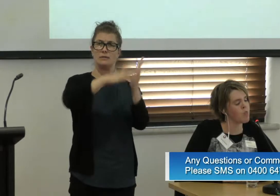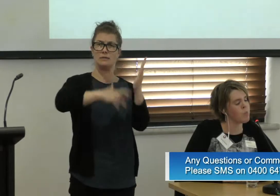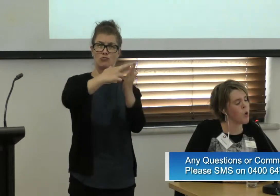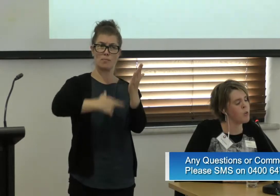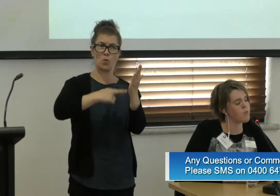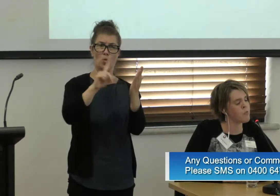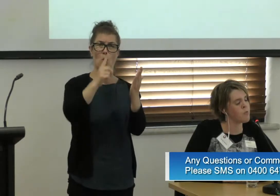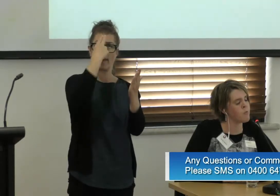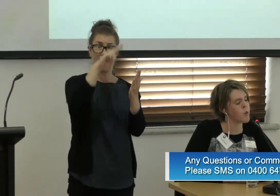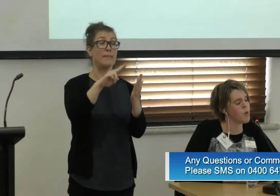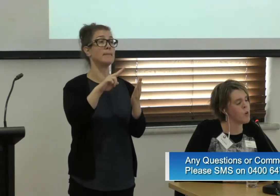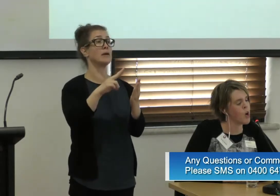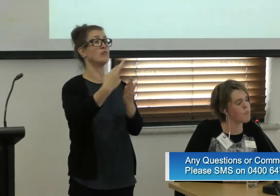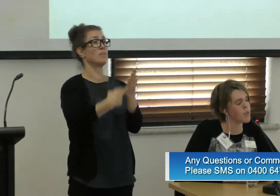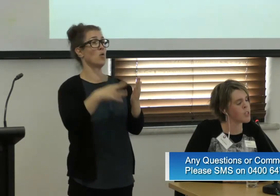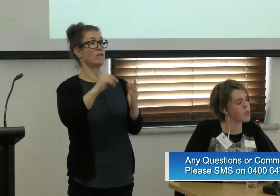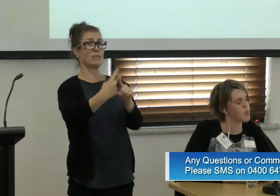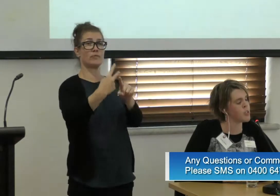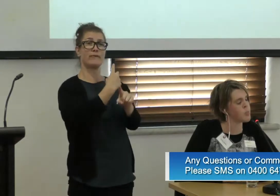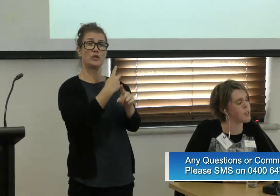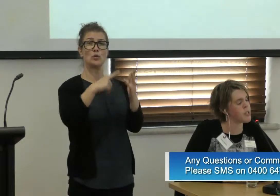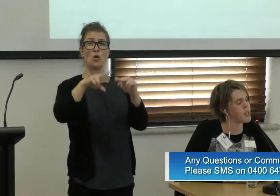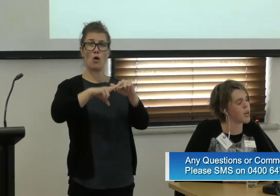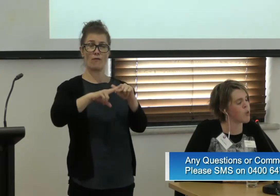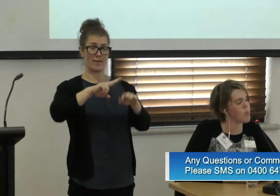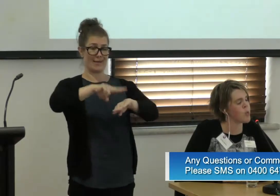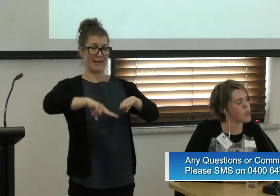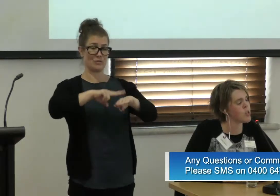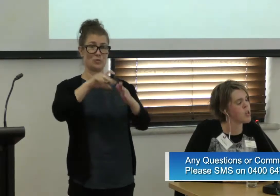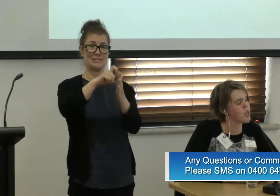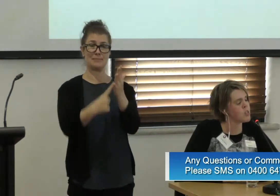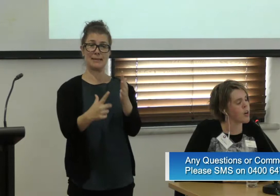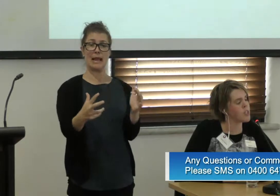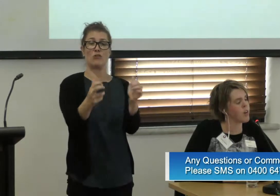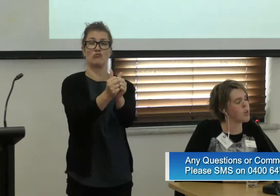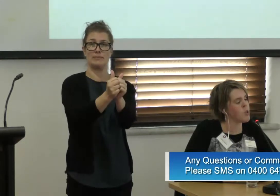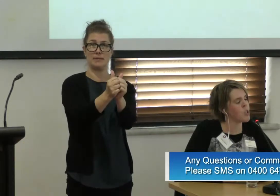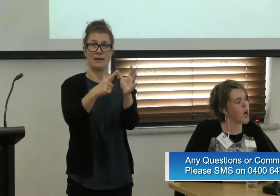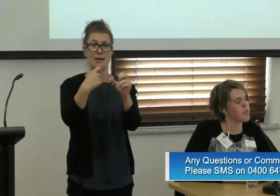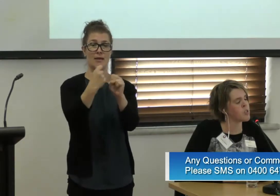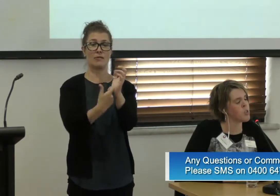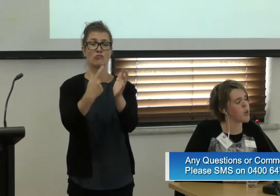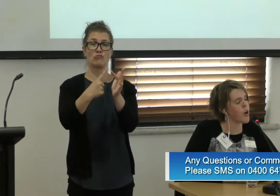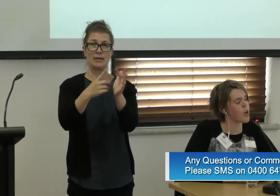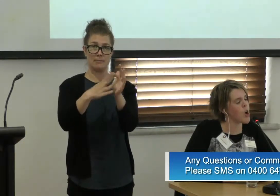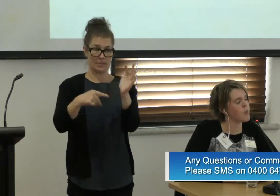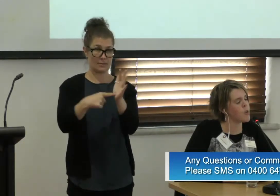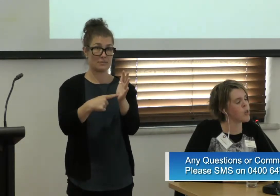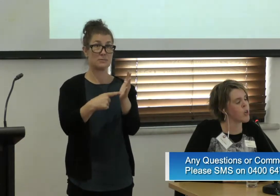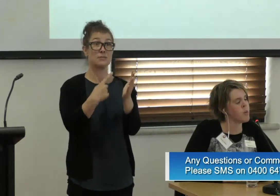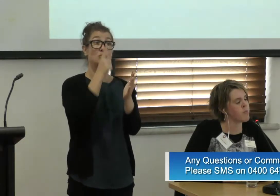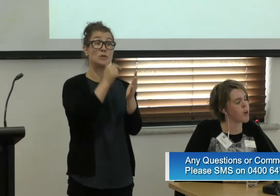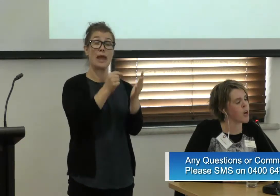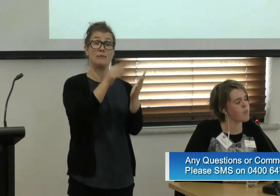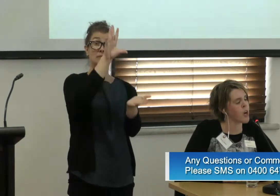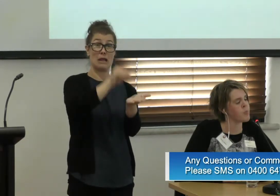the report from the review of the National Disability Agreement. So it's available online. There's also an overview